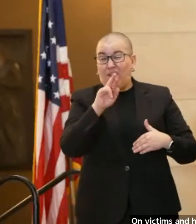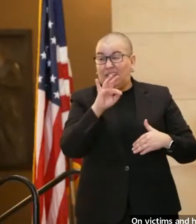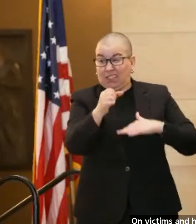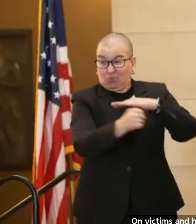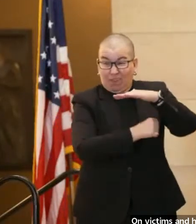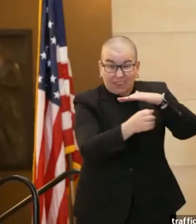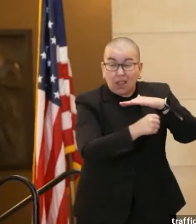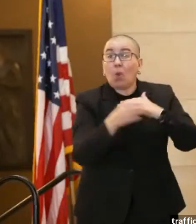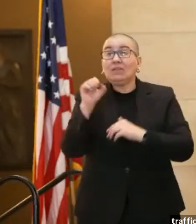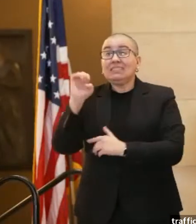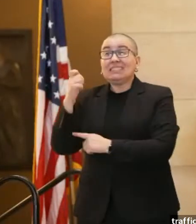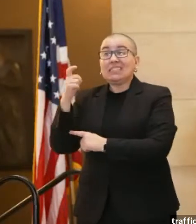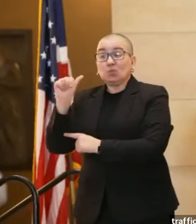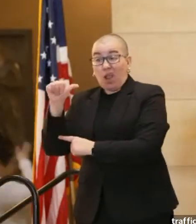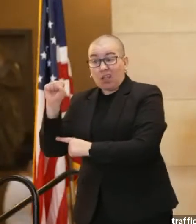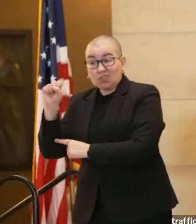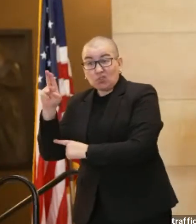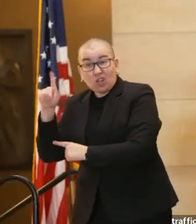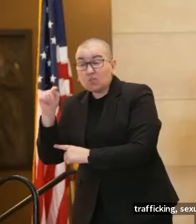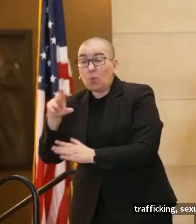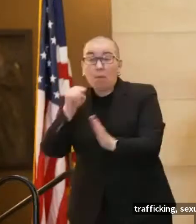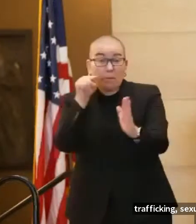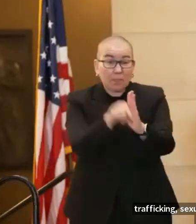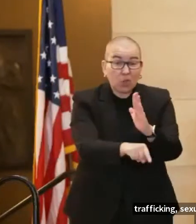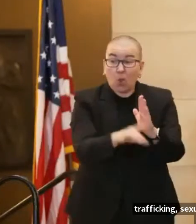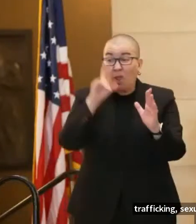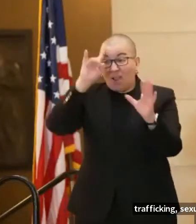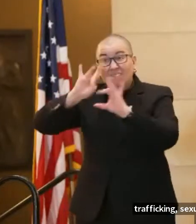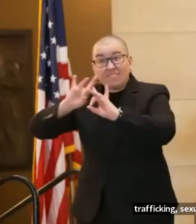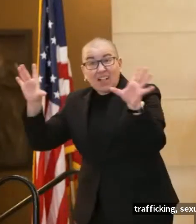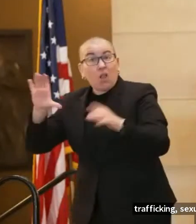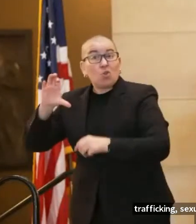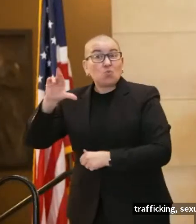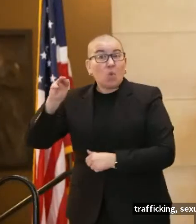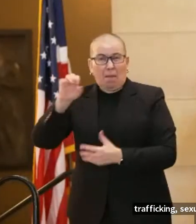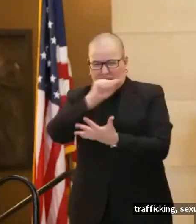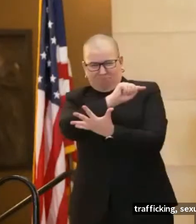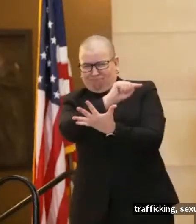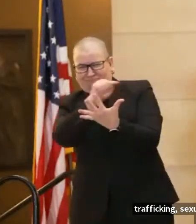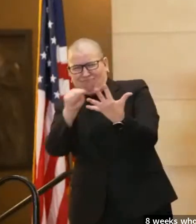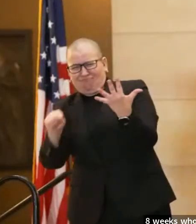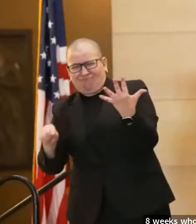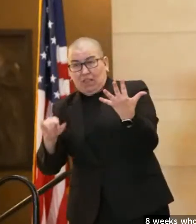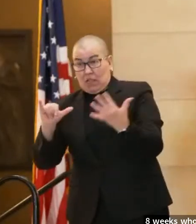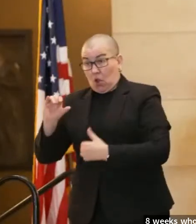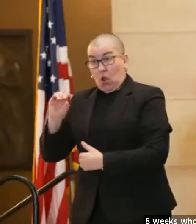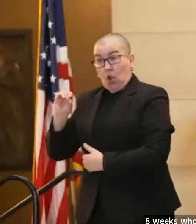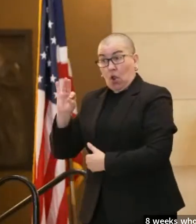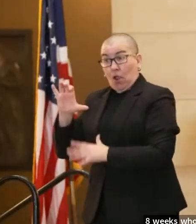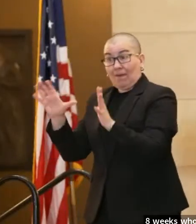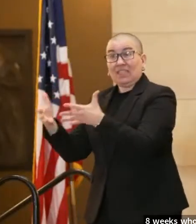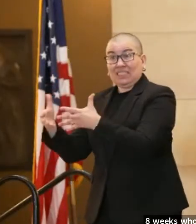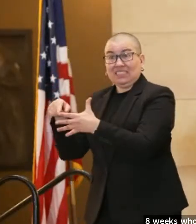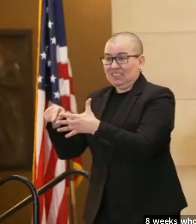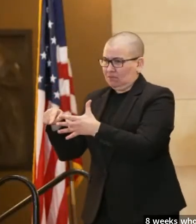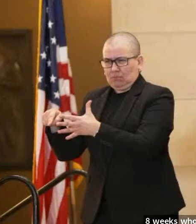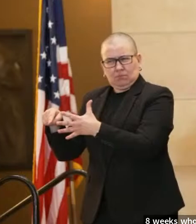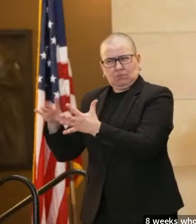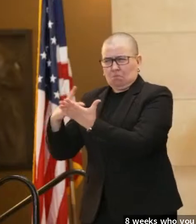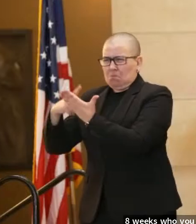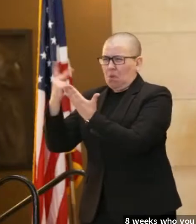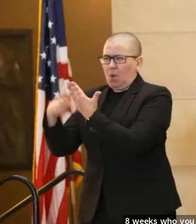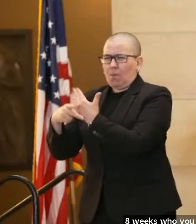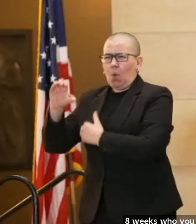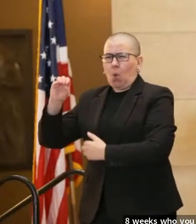violent crime. He's doing a wonderful job. Kate Weeks, who you all know with Office of Justice Programs, is working day and night as well, trying to make